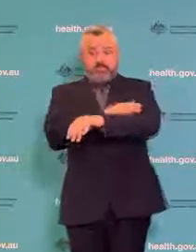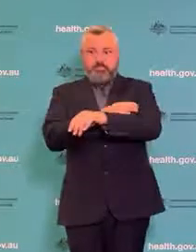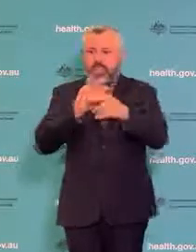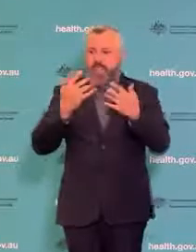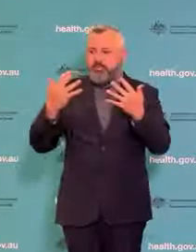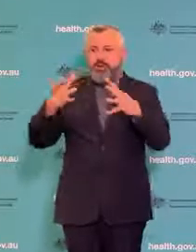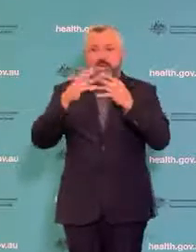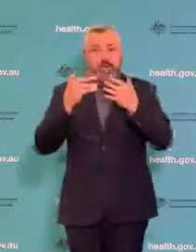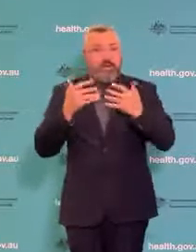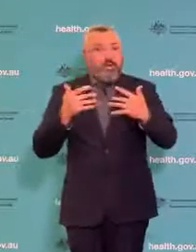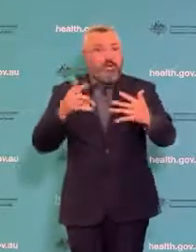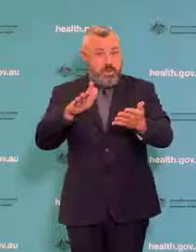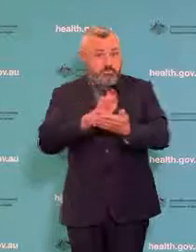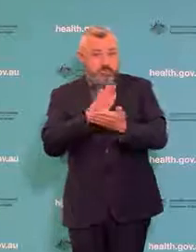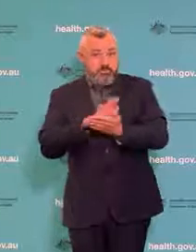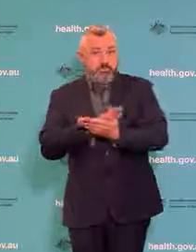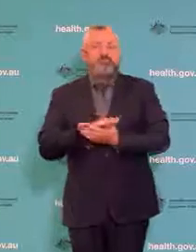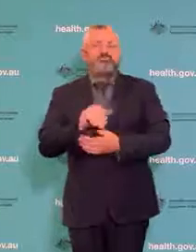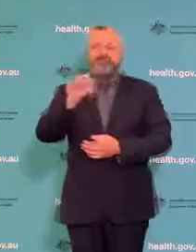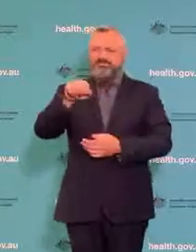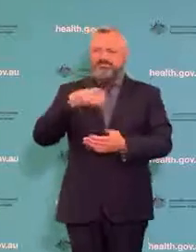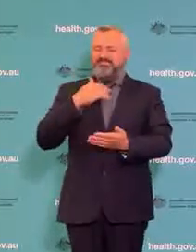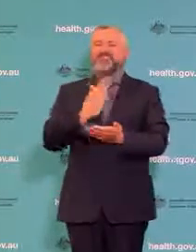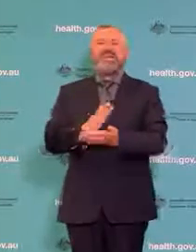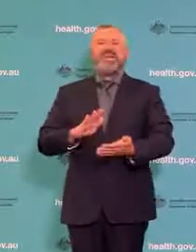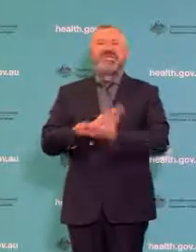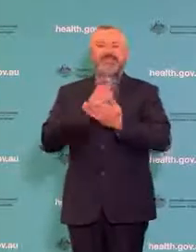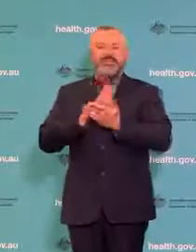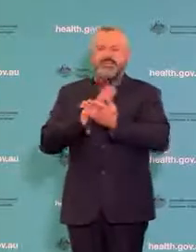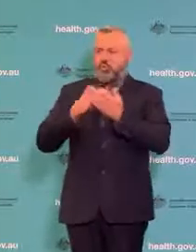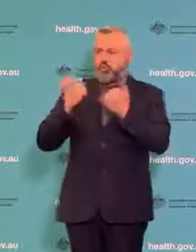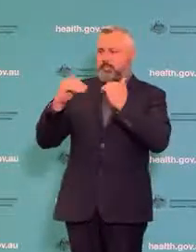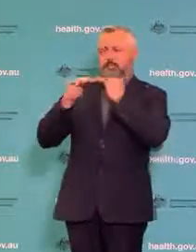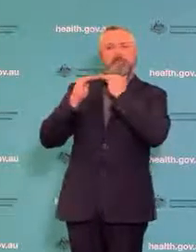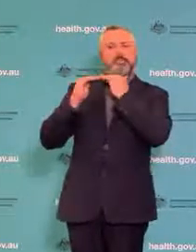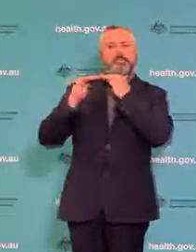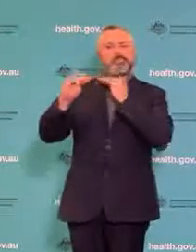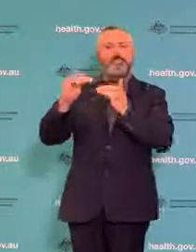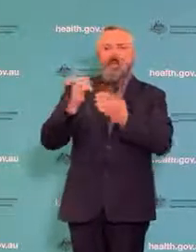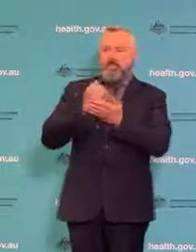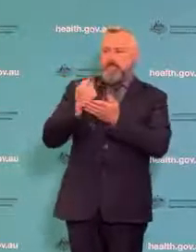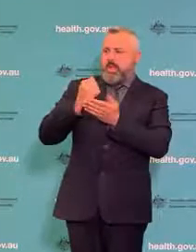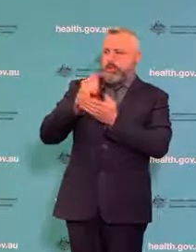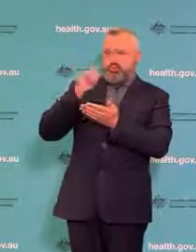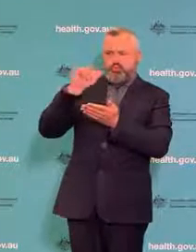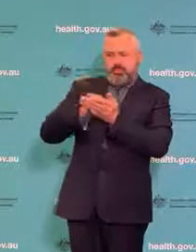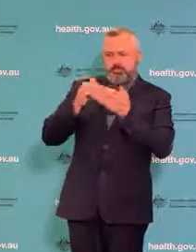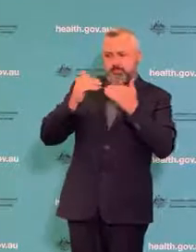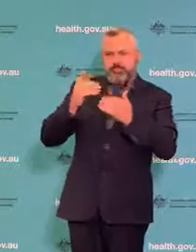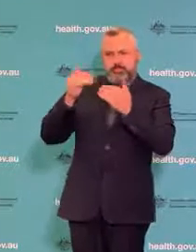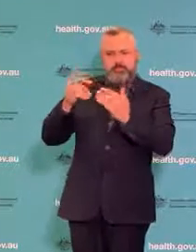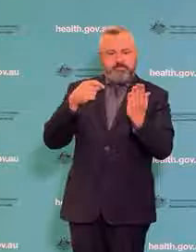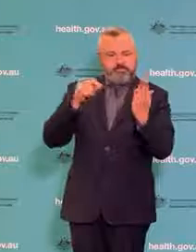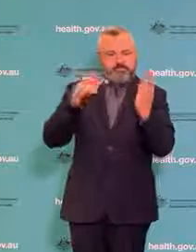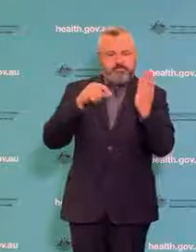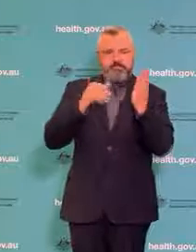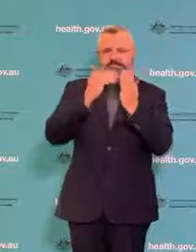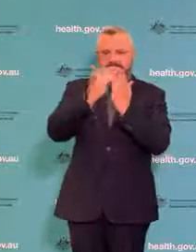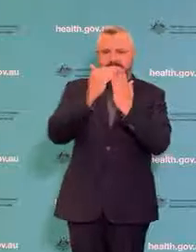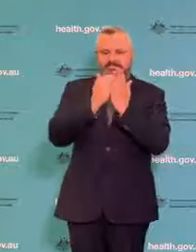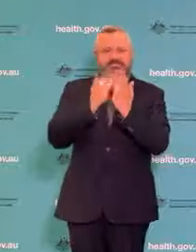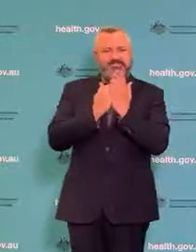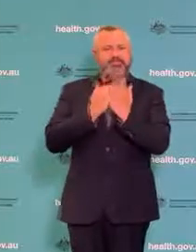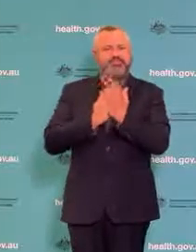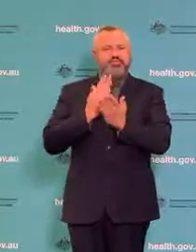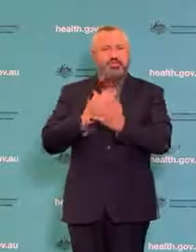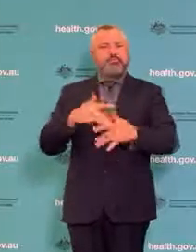Yes, we're steady, concentrated effort, working through these steps. As has